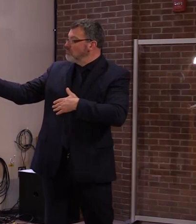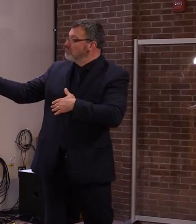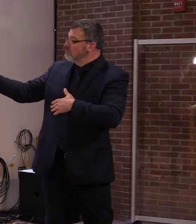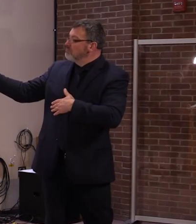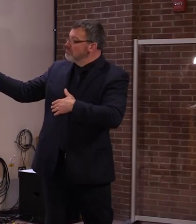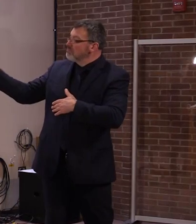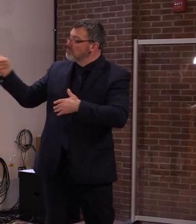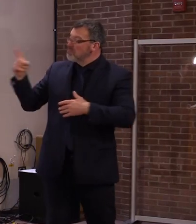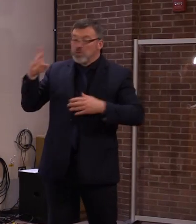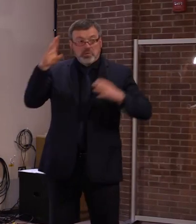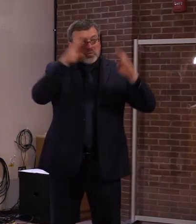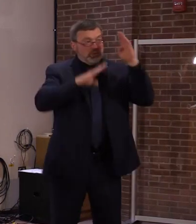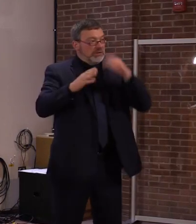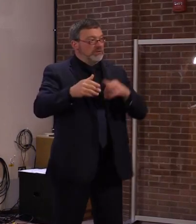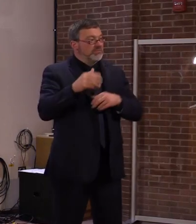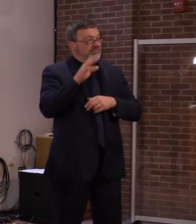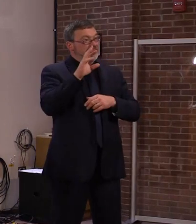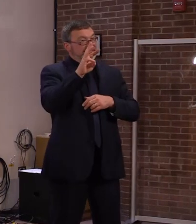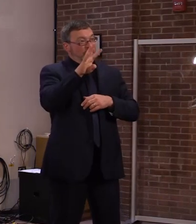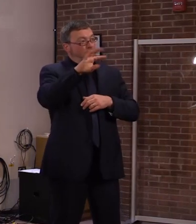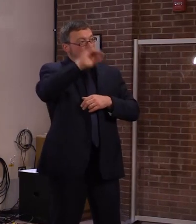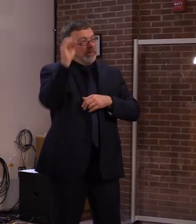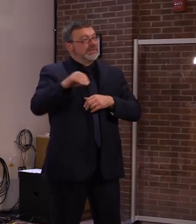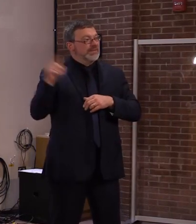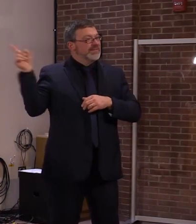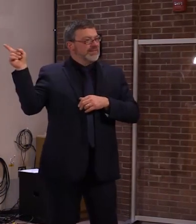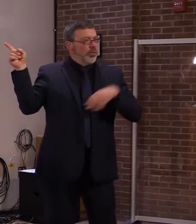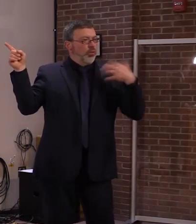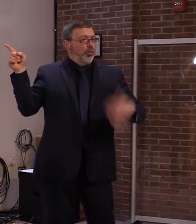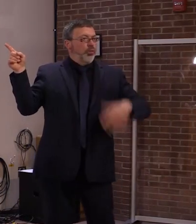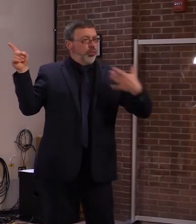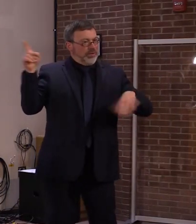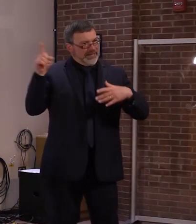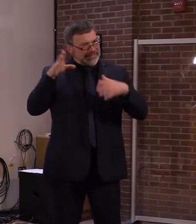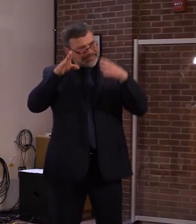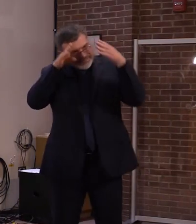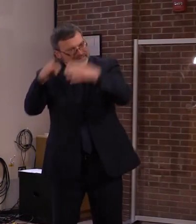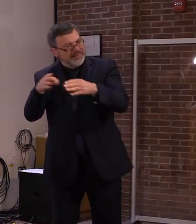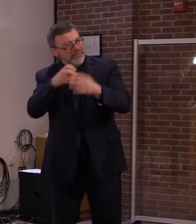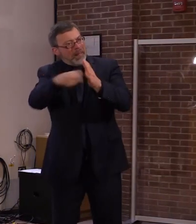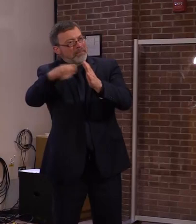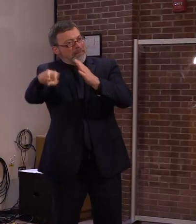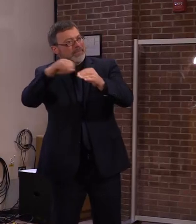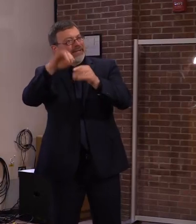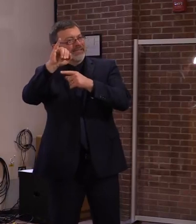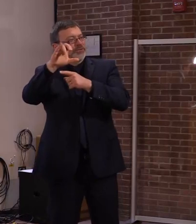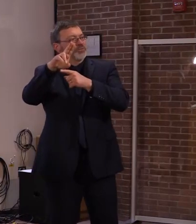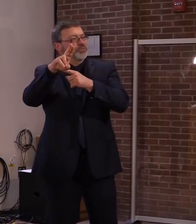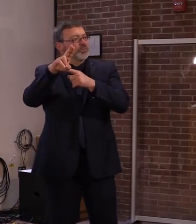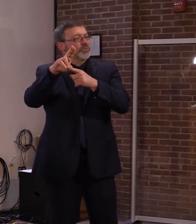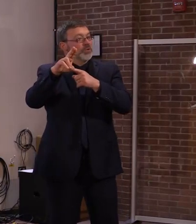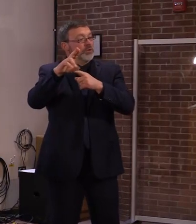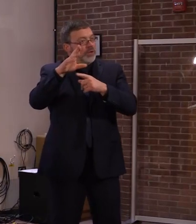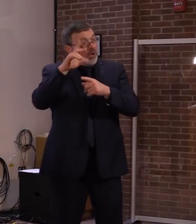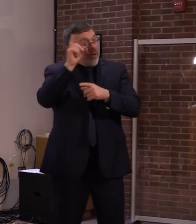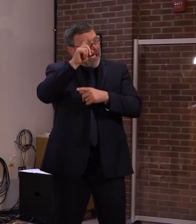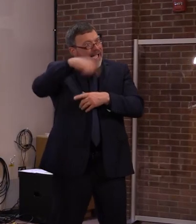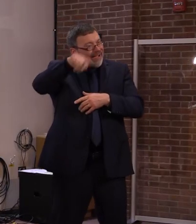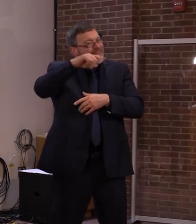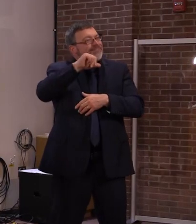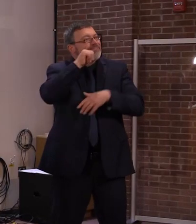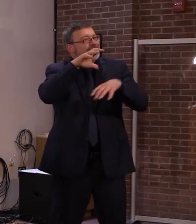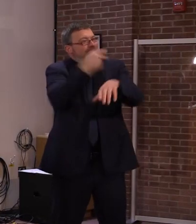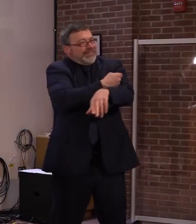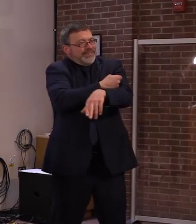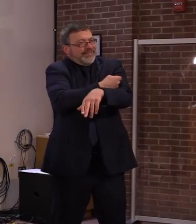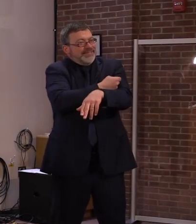stays have been among the not fully vaccinated. And then in terms of the count, in terms of Vermont deaths, you'll see that